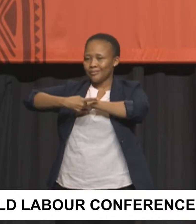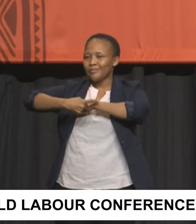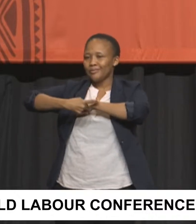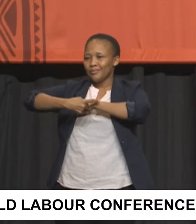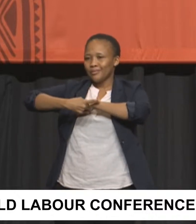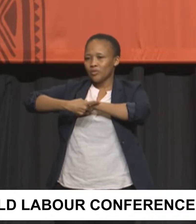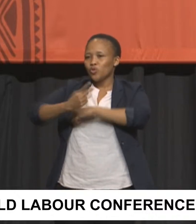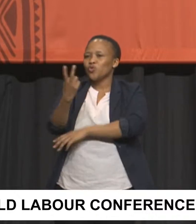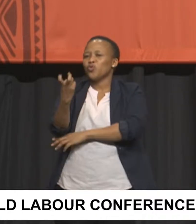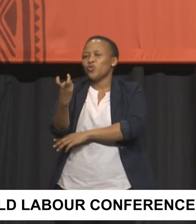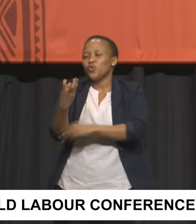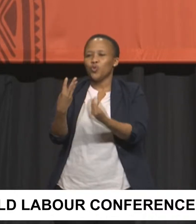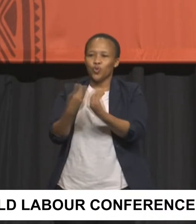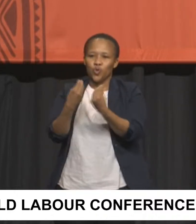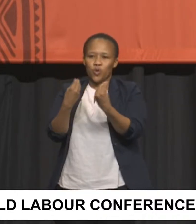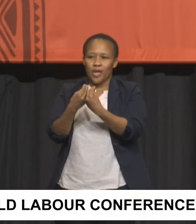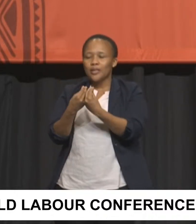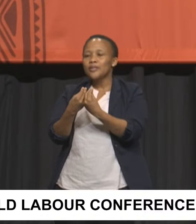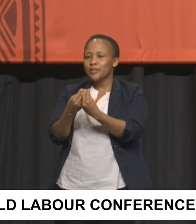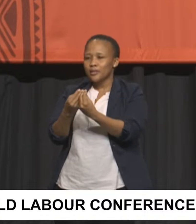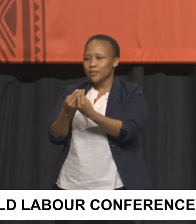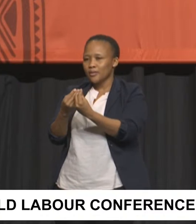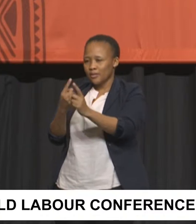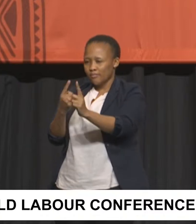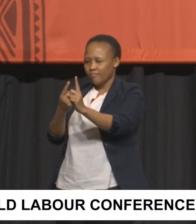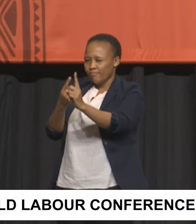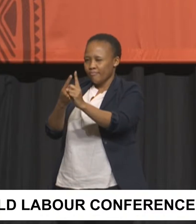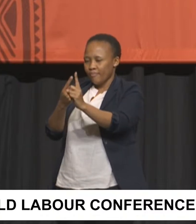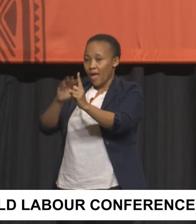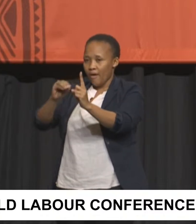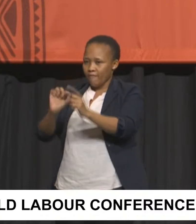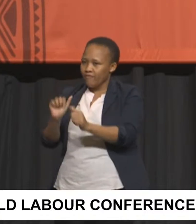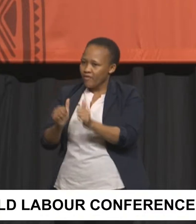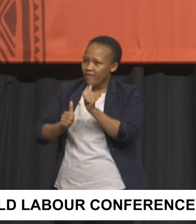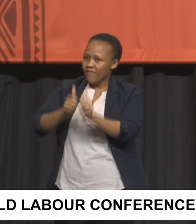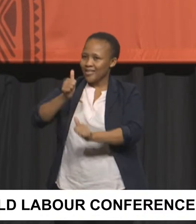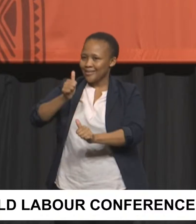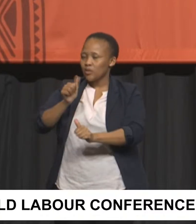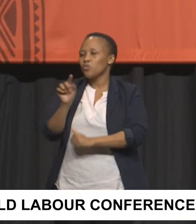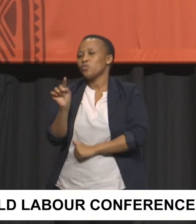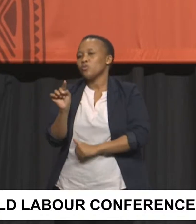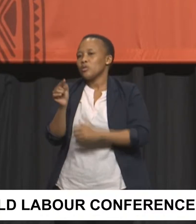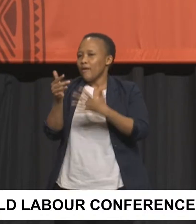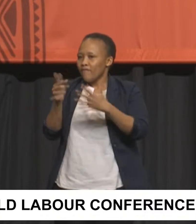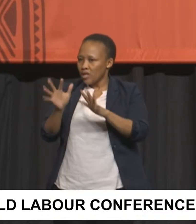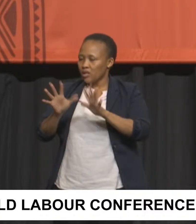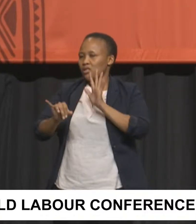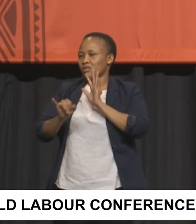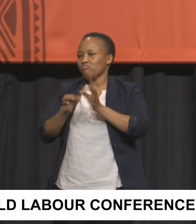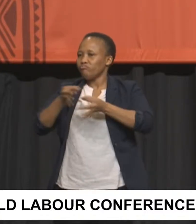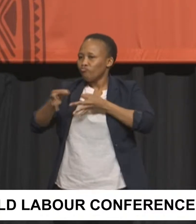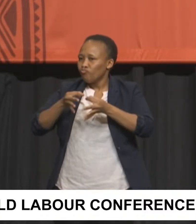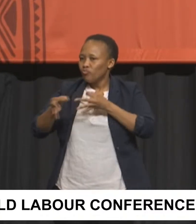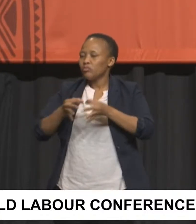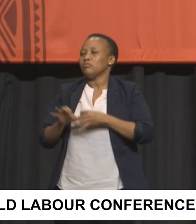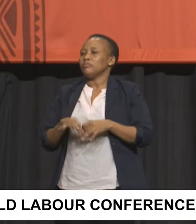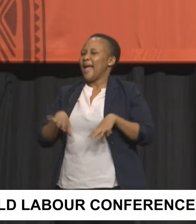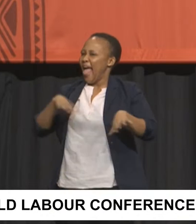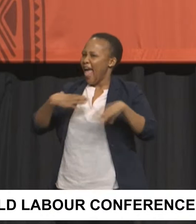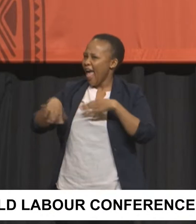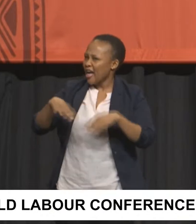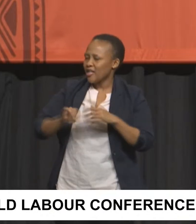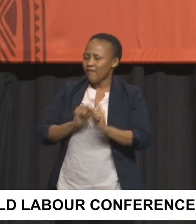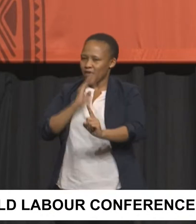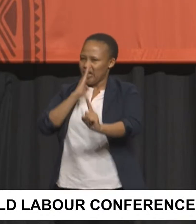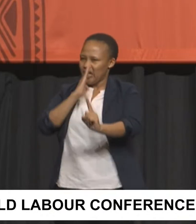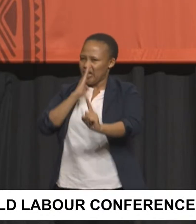on two things, or the impact and effectiveness of this conference. Firstly, as I indicated, the active, deliberate, and